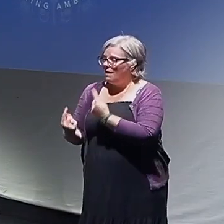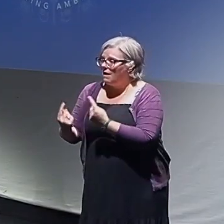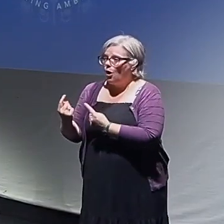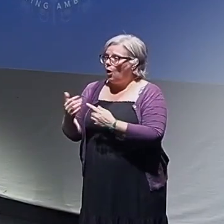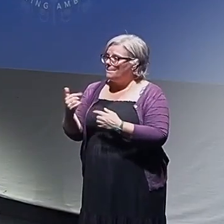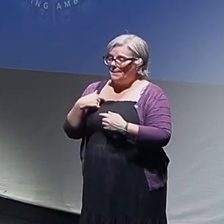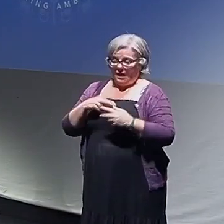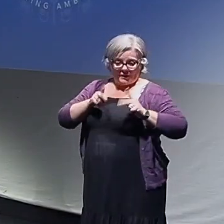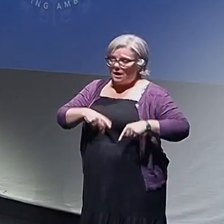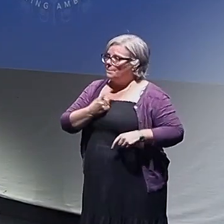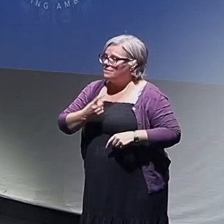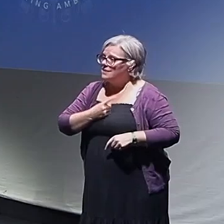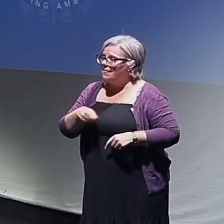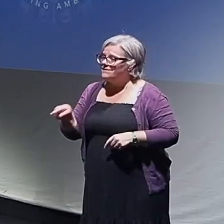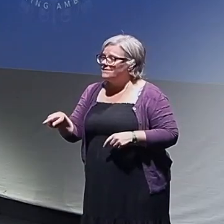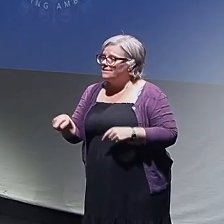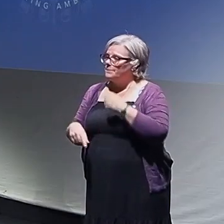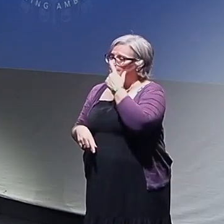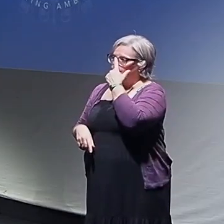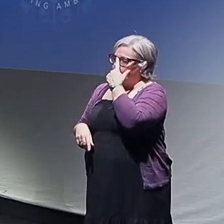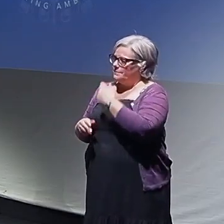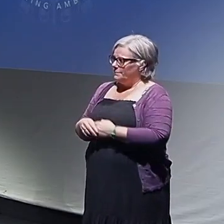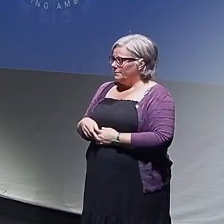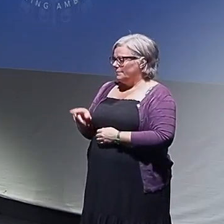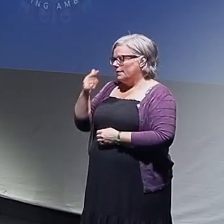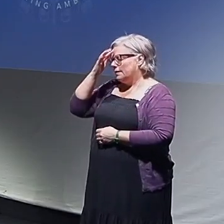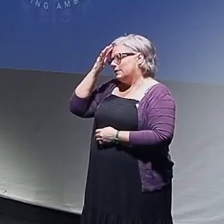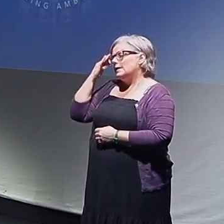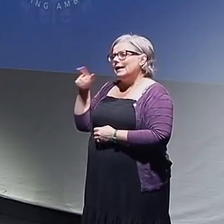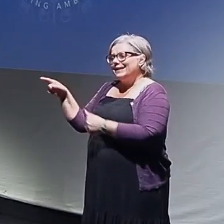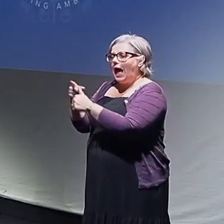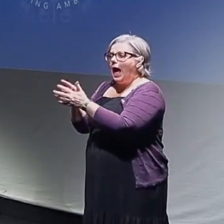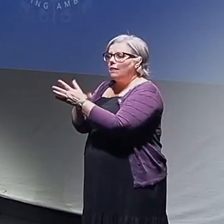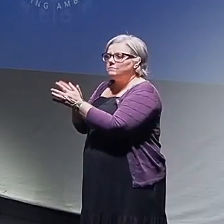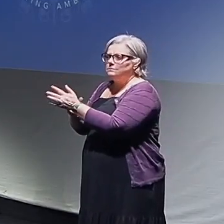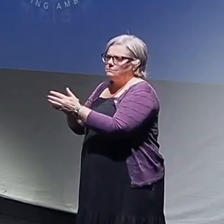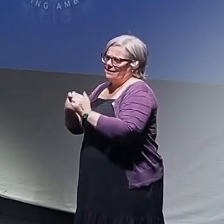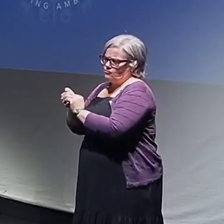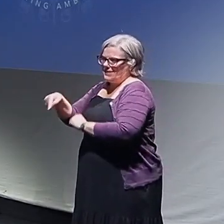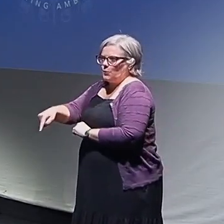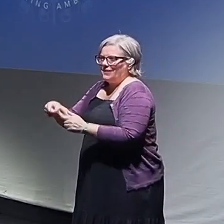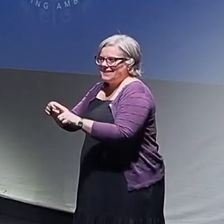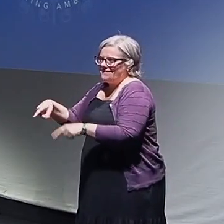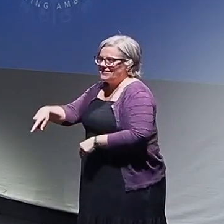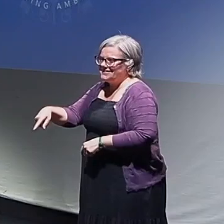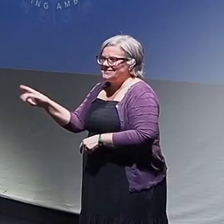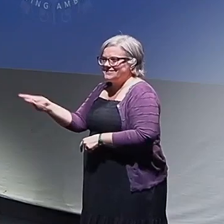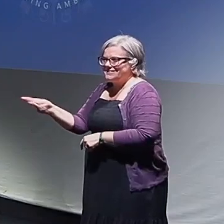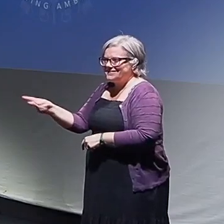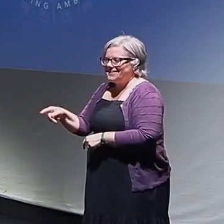died. And Alan was really dear friends with David, so we had the privilege to interview Alan. And Alan